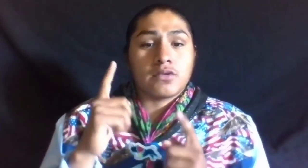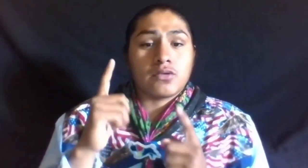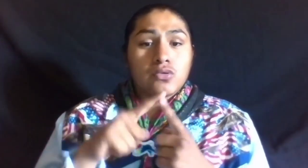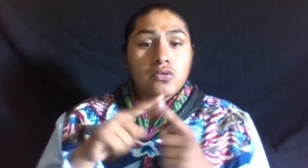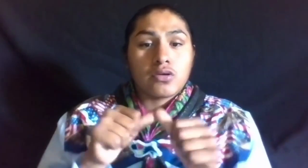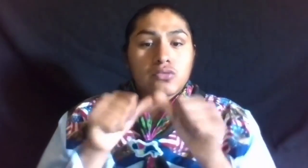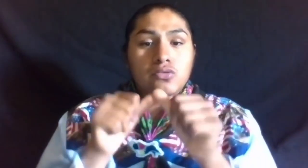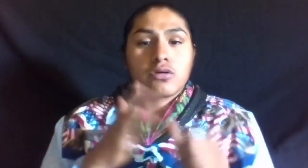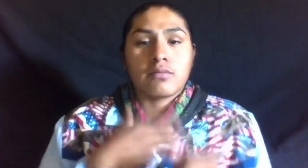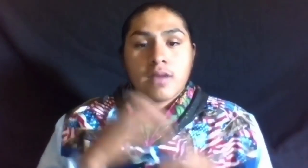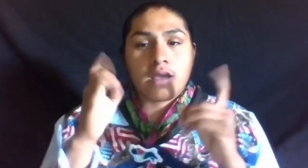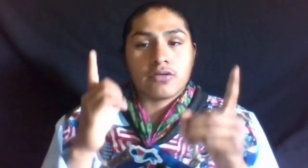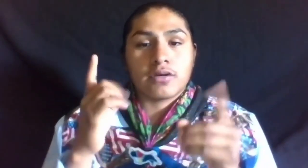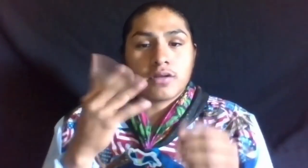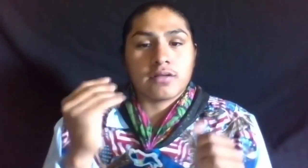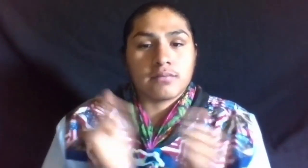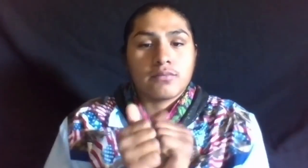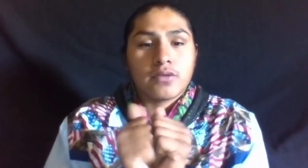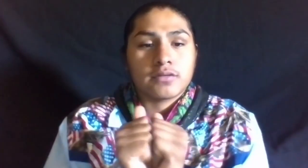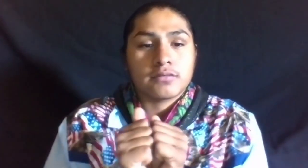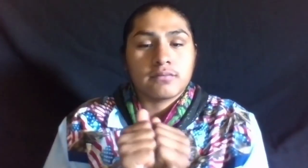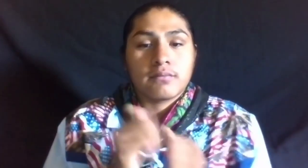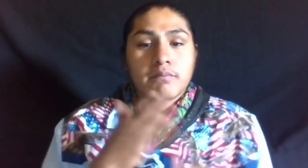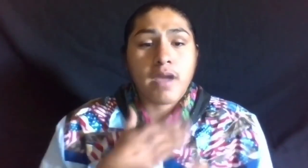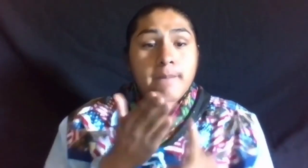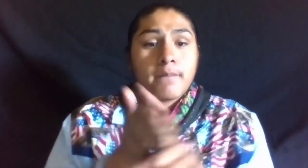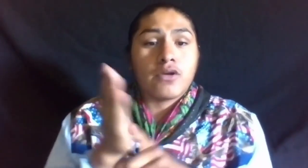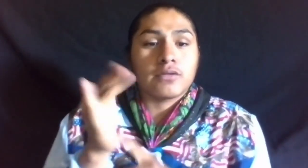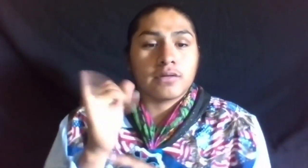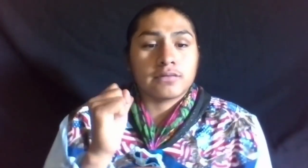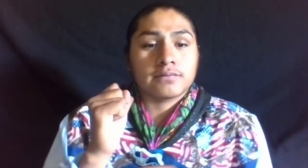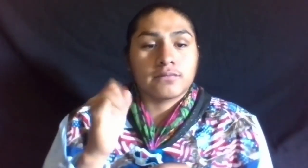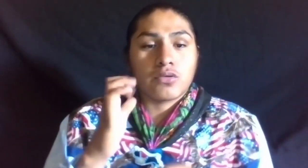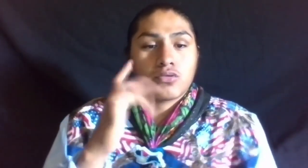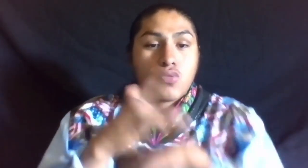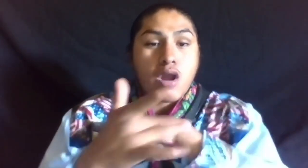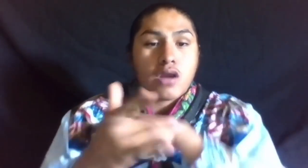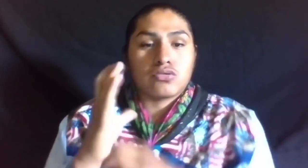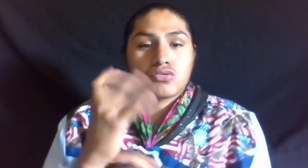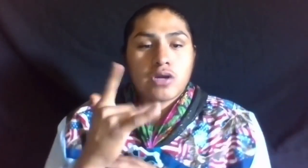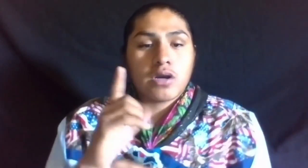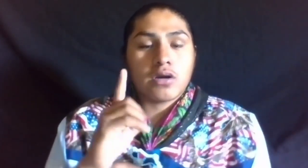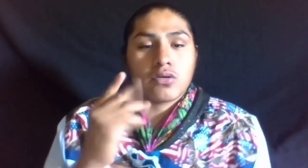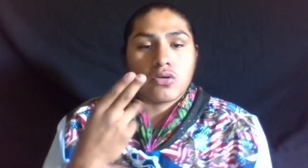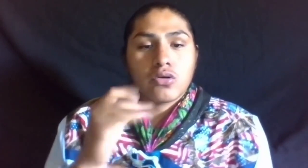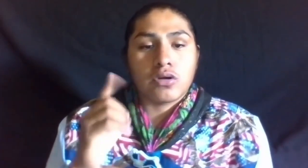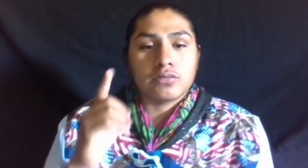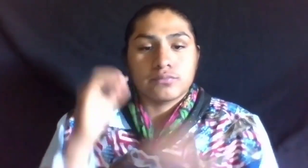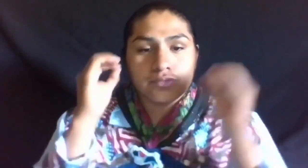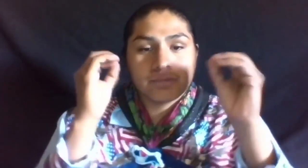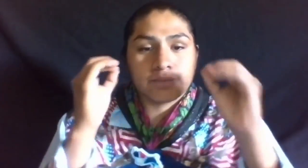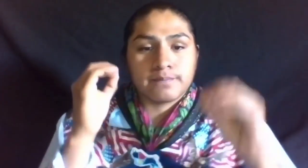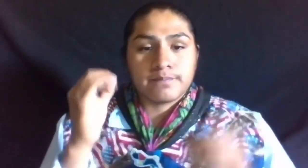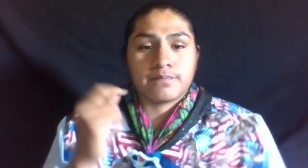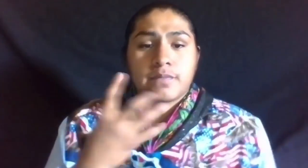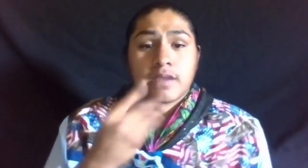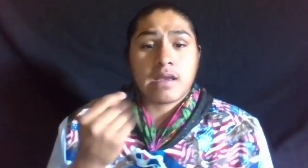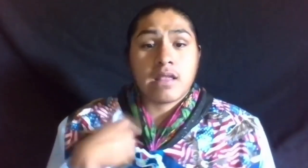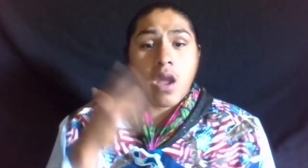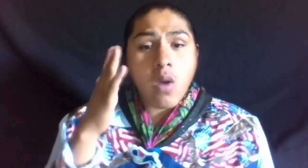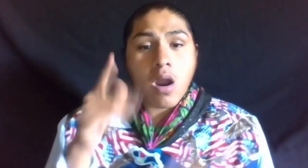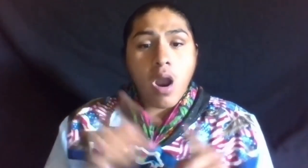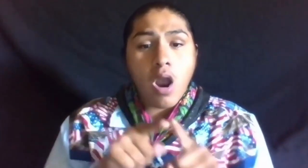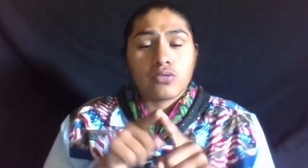to continue my education and my sports career. I am majoring in early